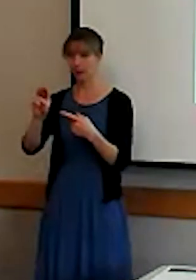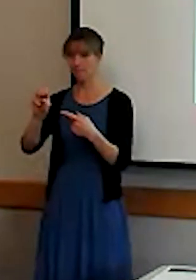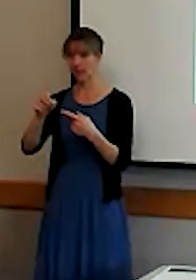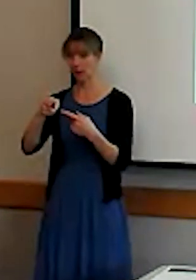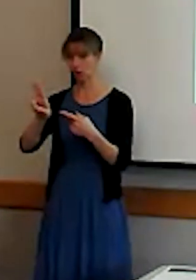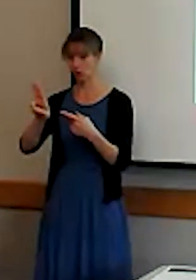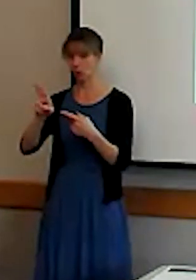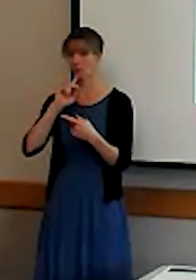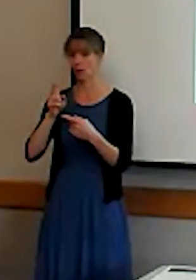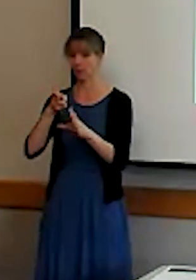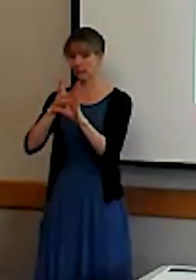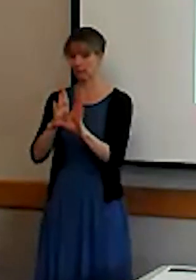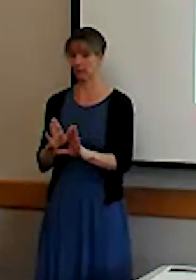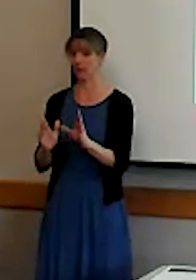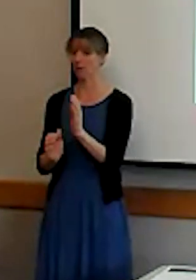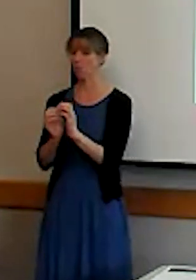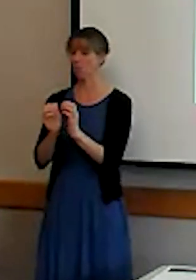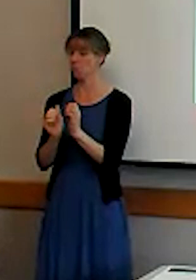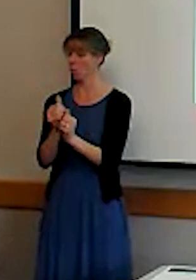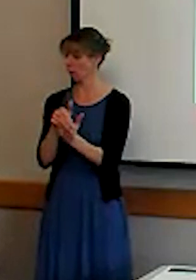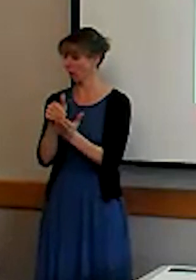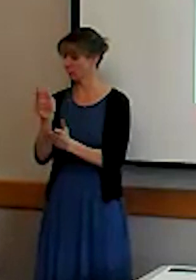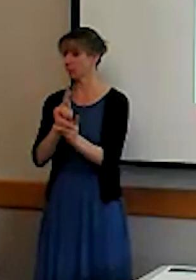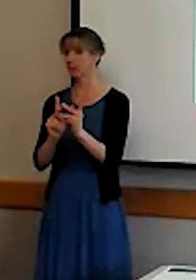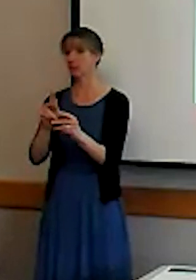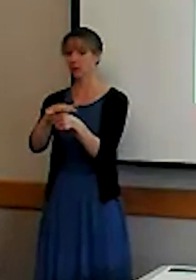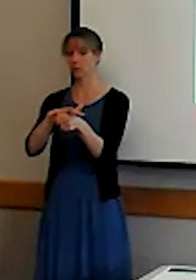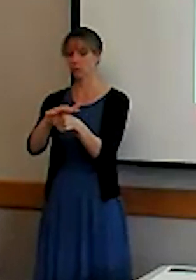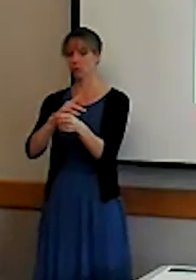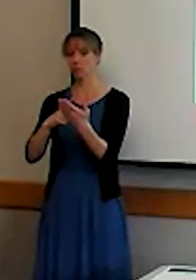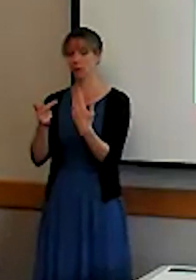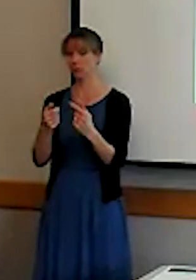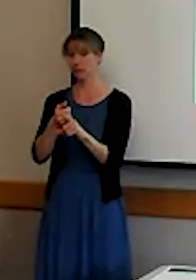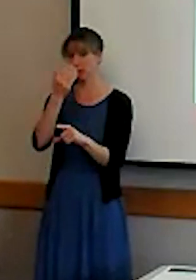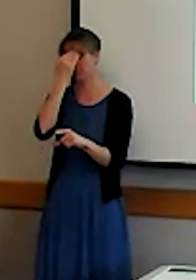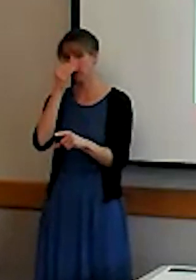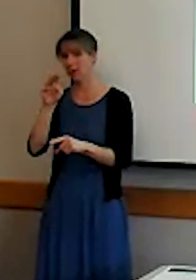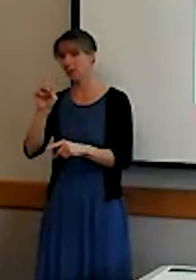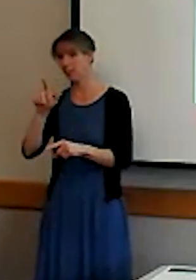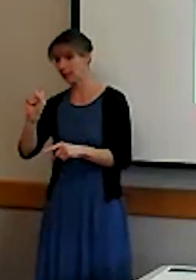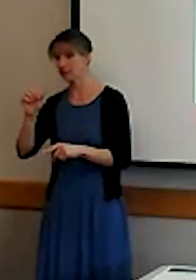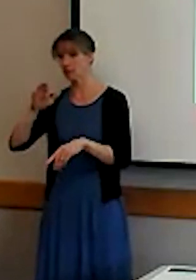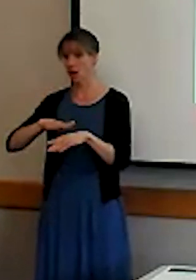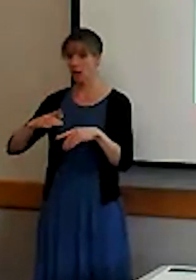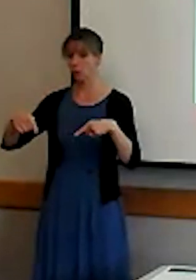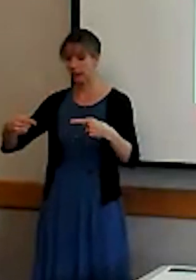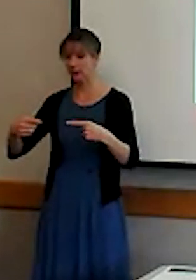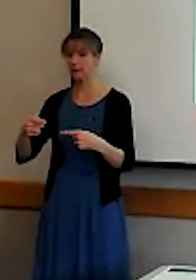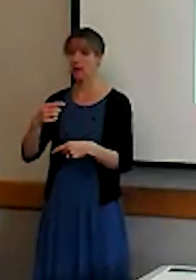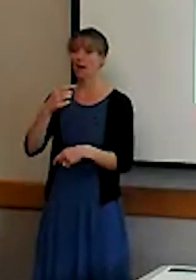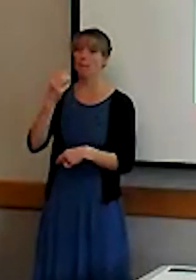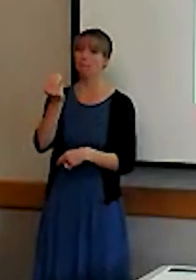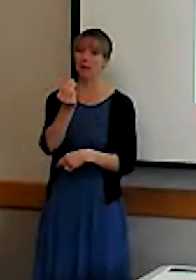to participants. So most of the time, for some of the local programs you might be familiar with, like Meals on Wheels, Monday is